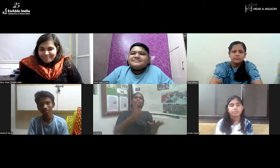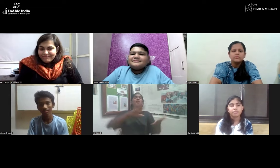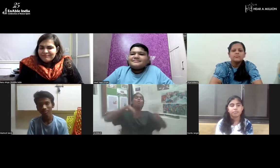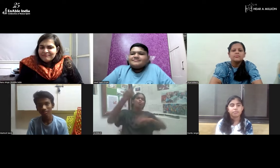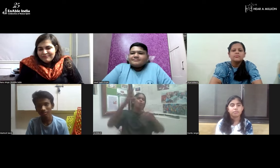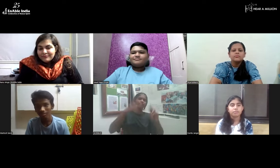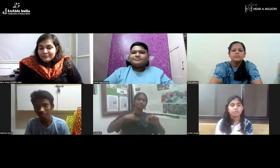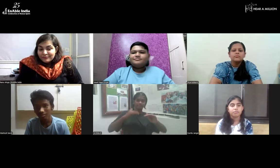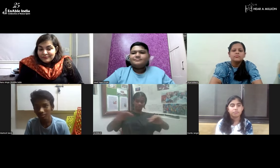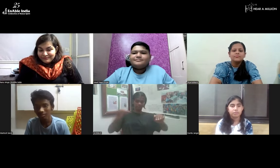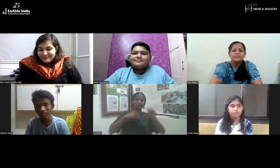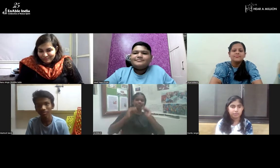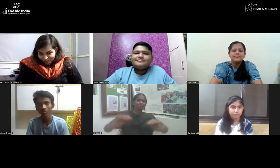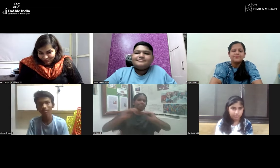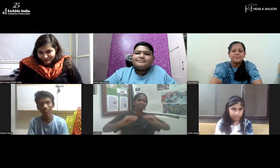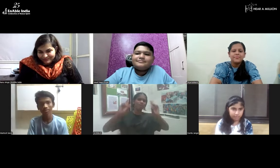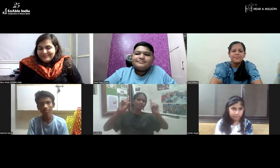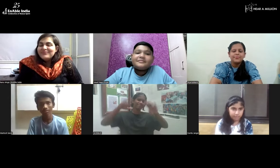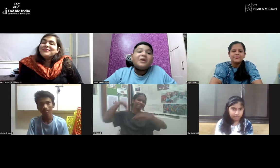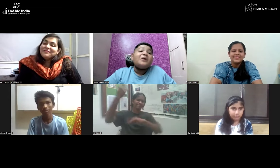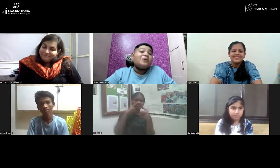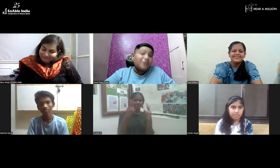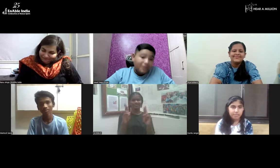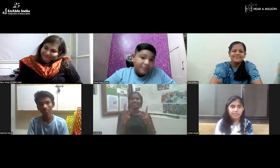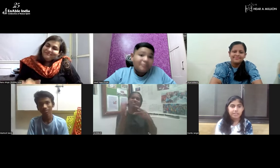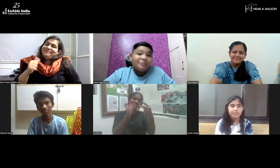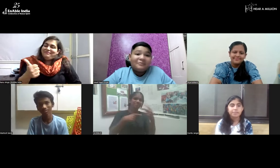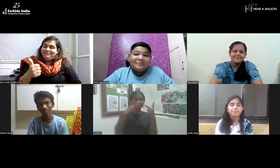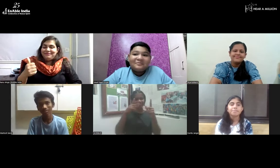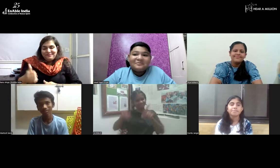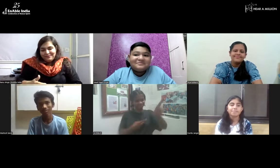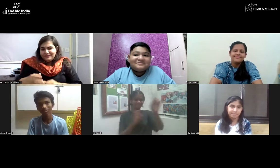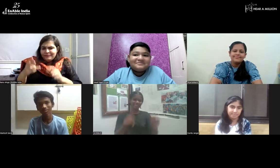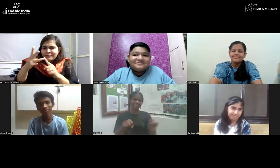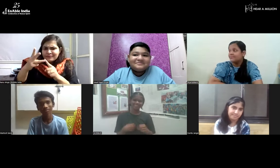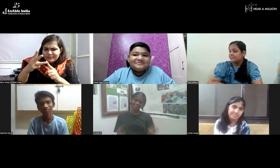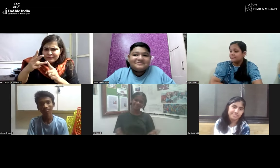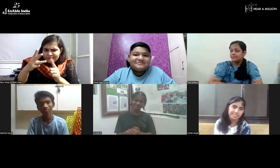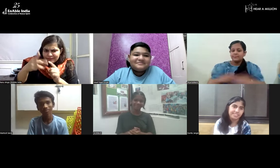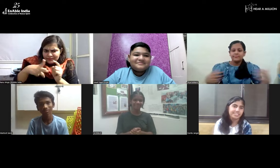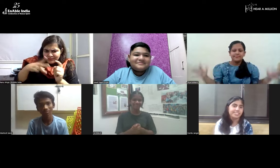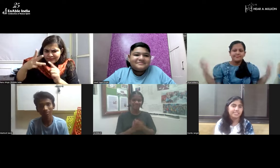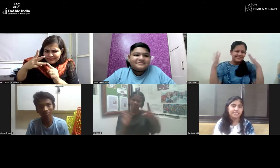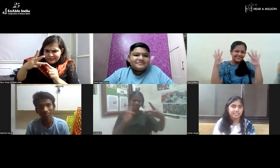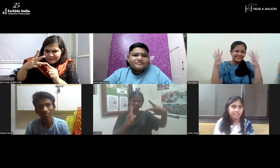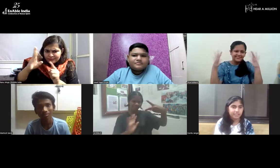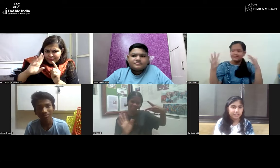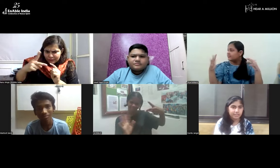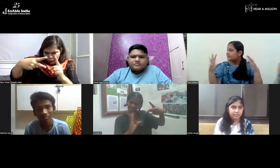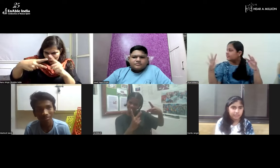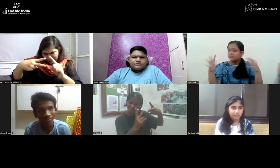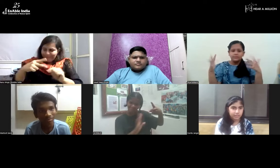Last question. So what is your biggest dream for children's